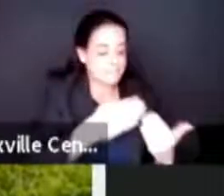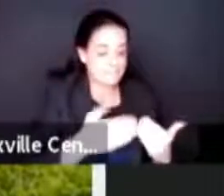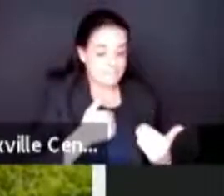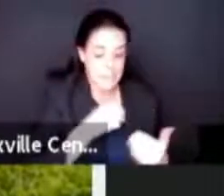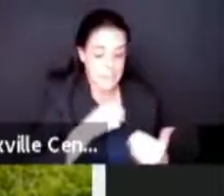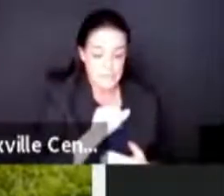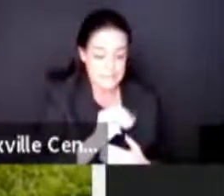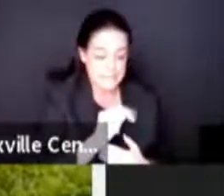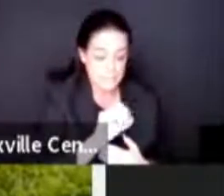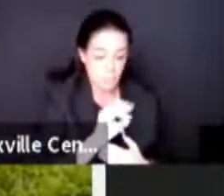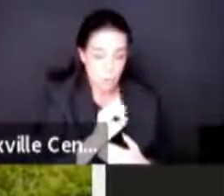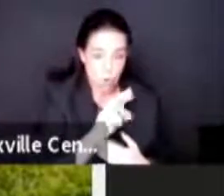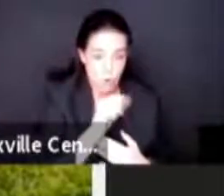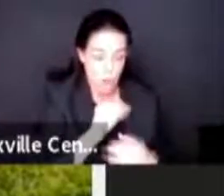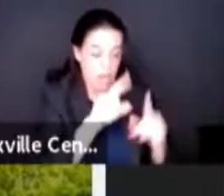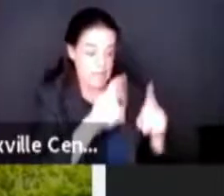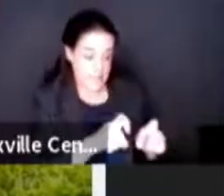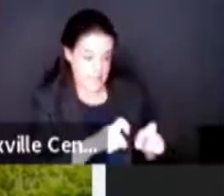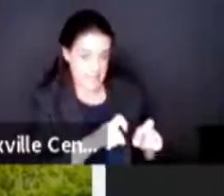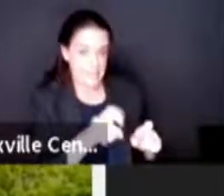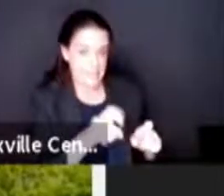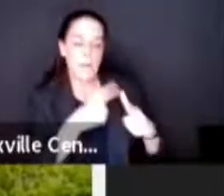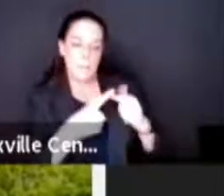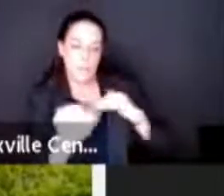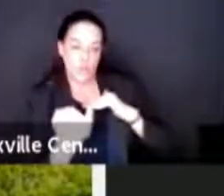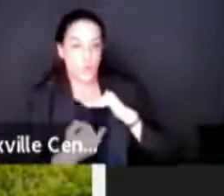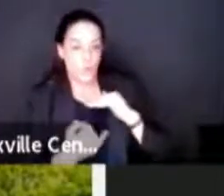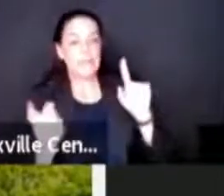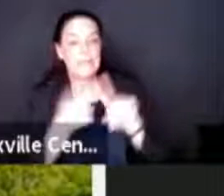to quarantine until you get your results.